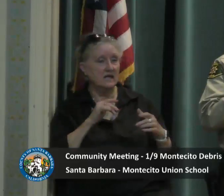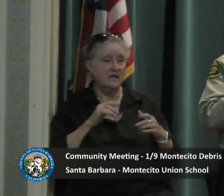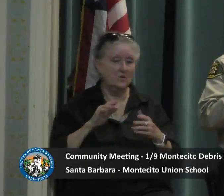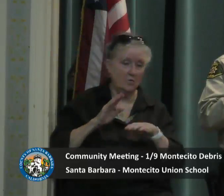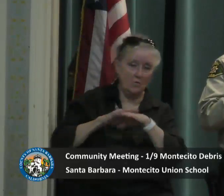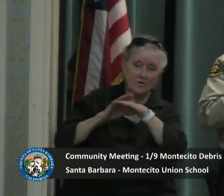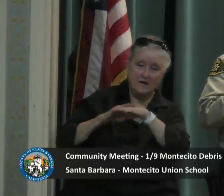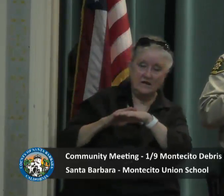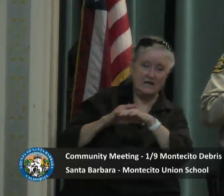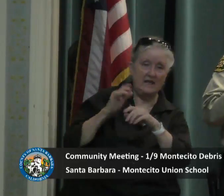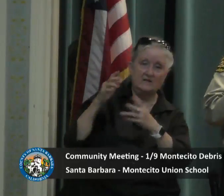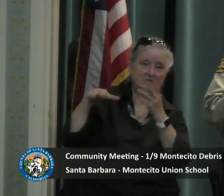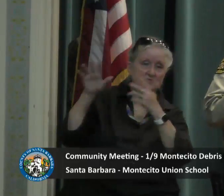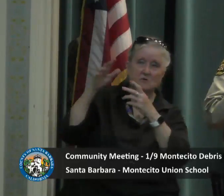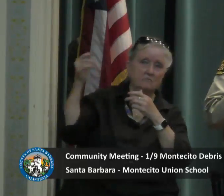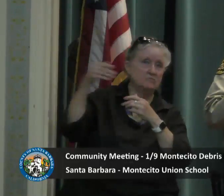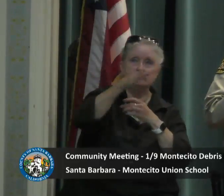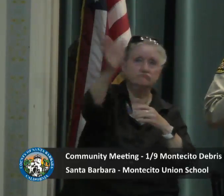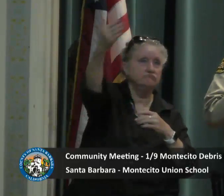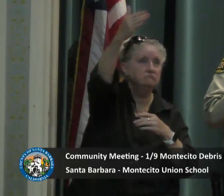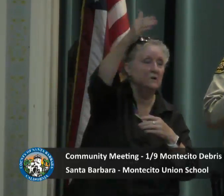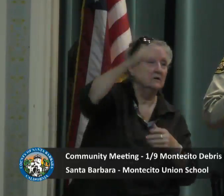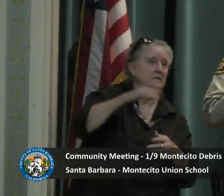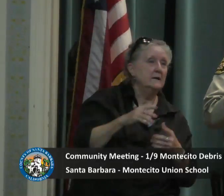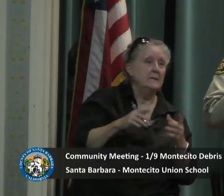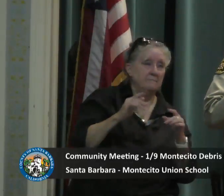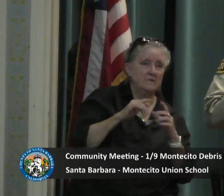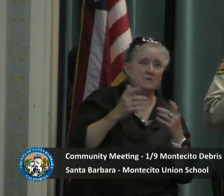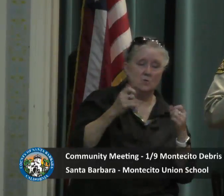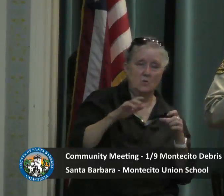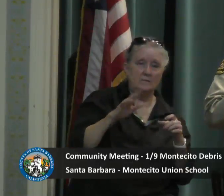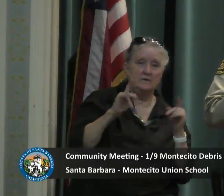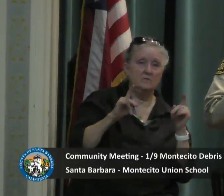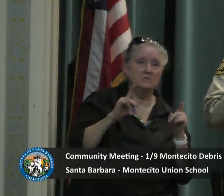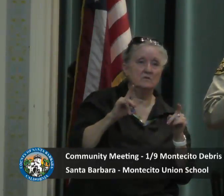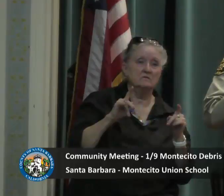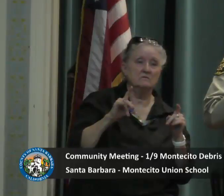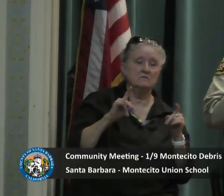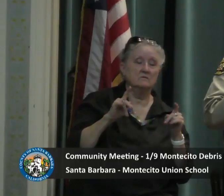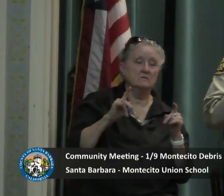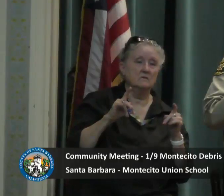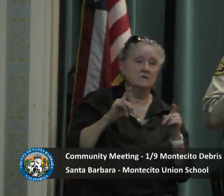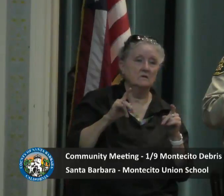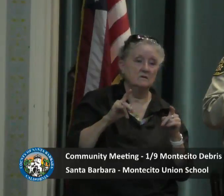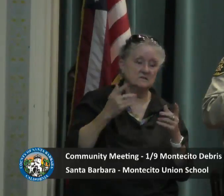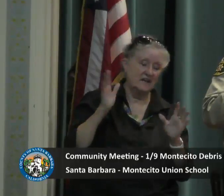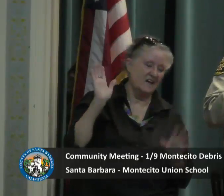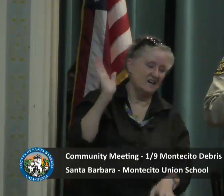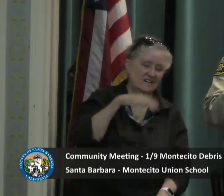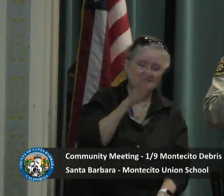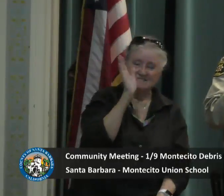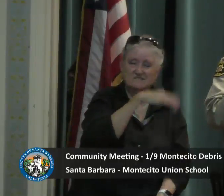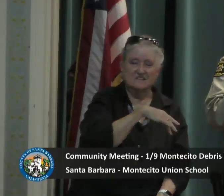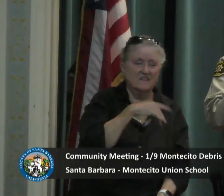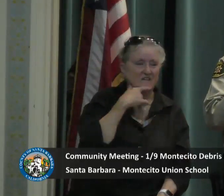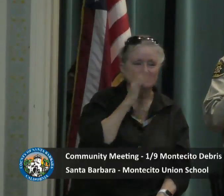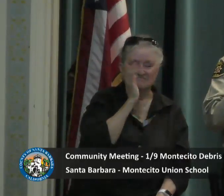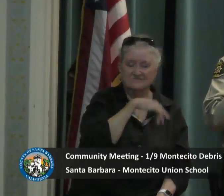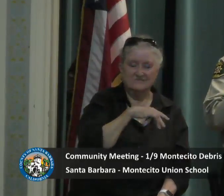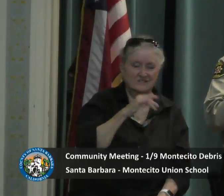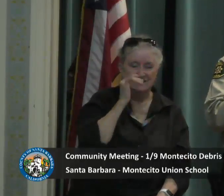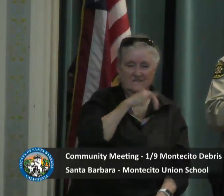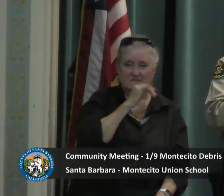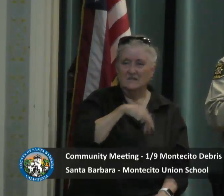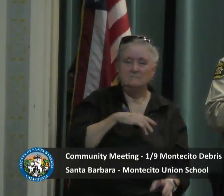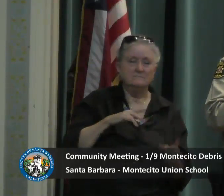warning and a storm veers off. And what we don't want people to do is to say, oh, well, they're just, giving us